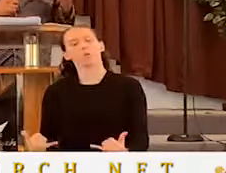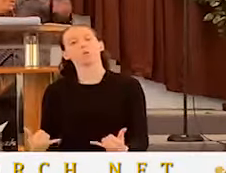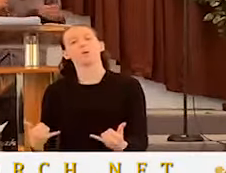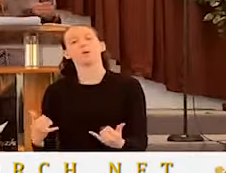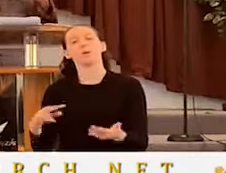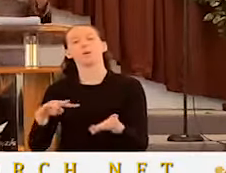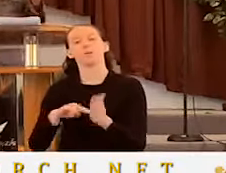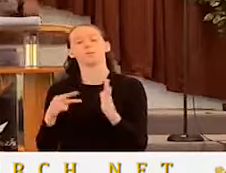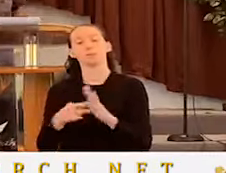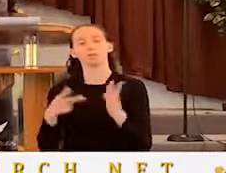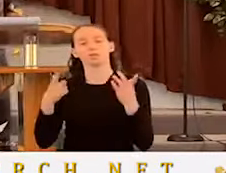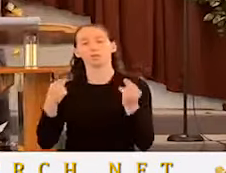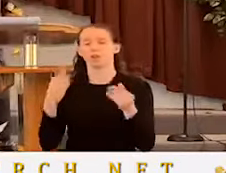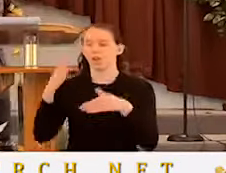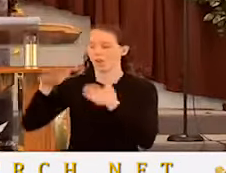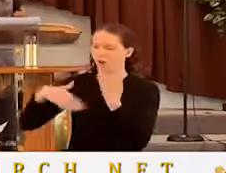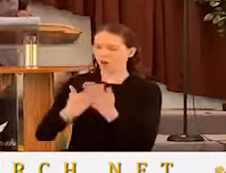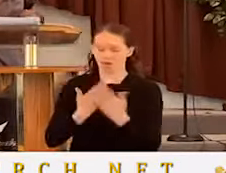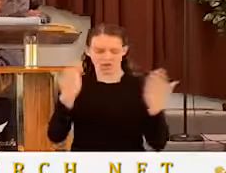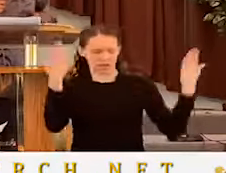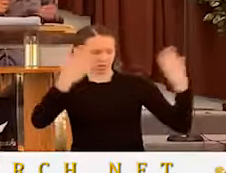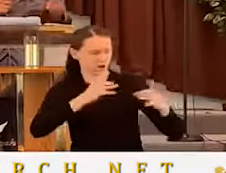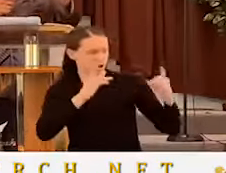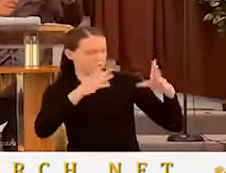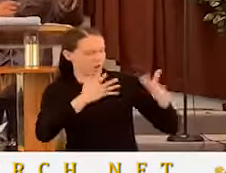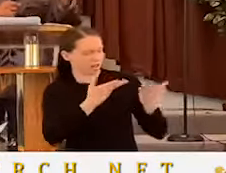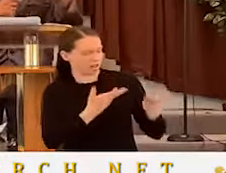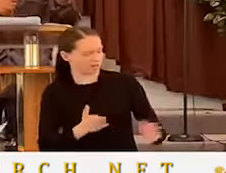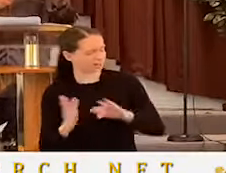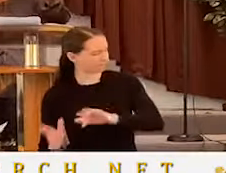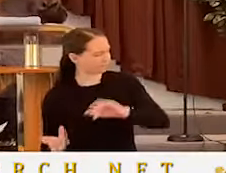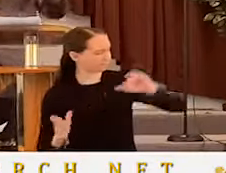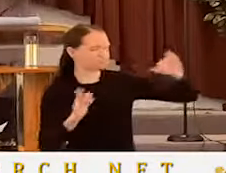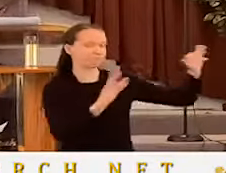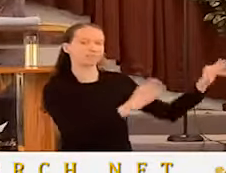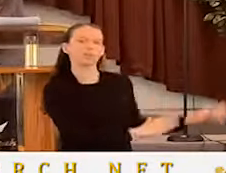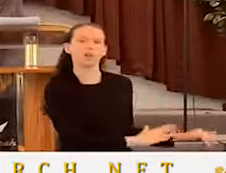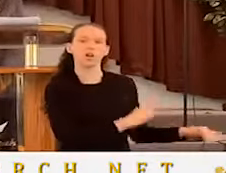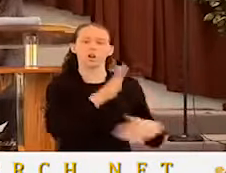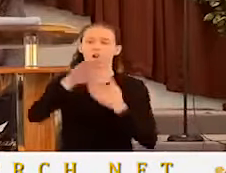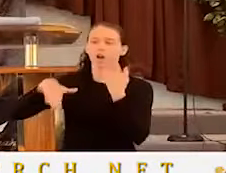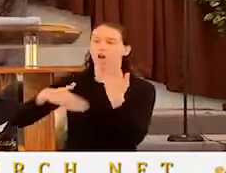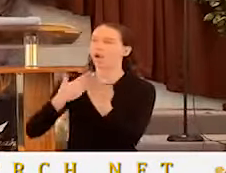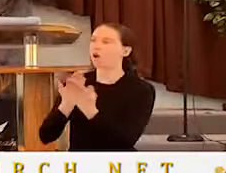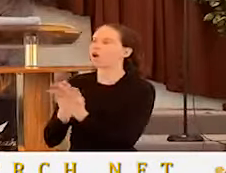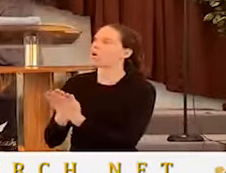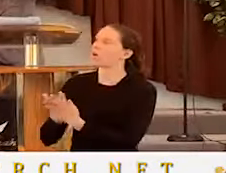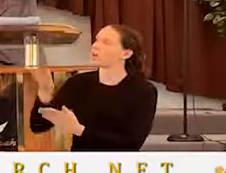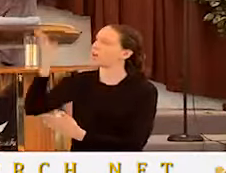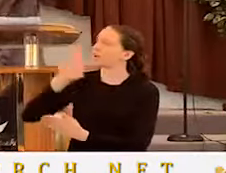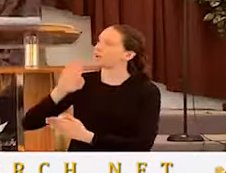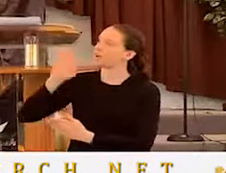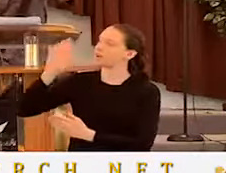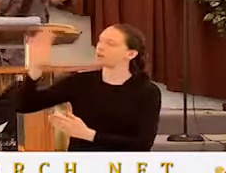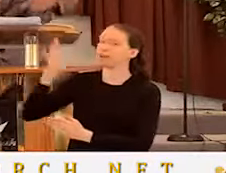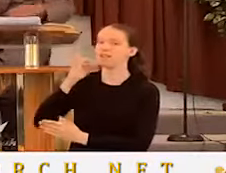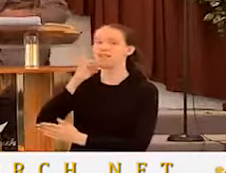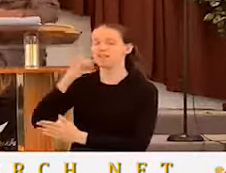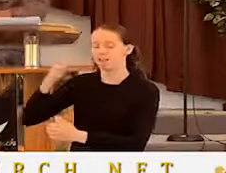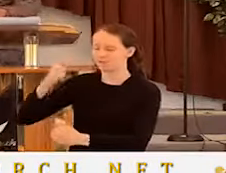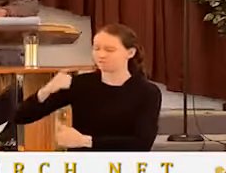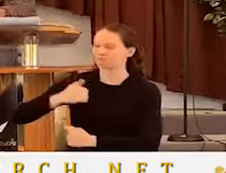cast off the works of darkness, and let us put on the armor of